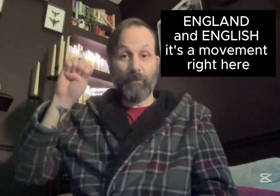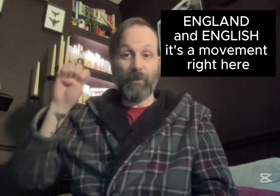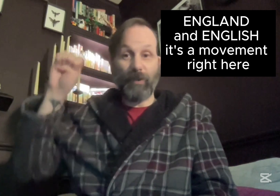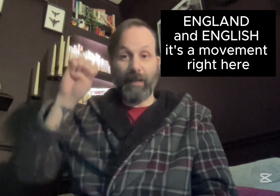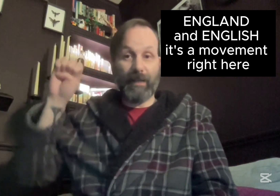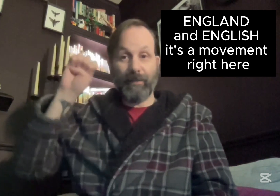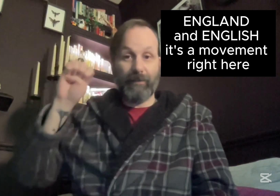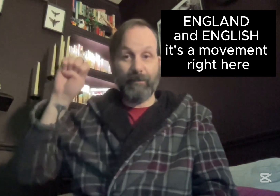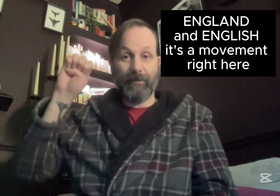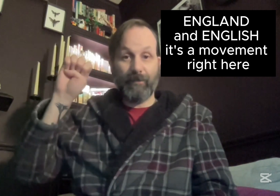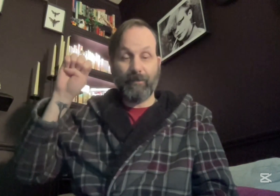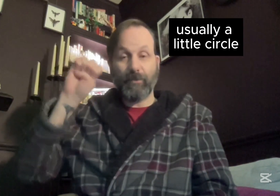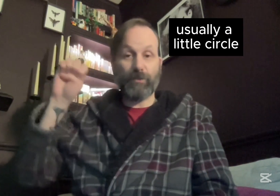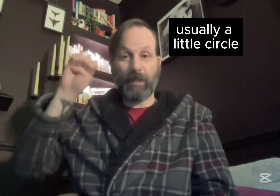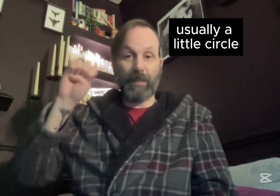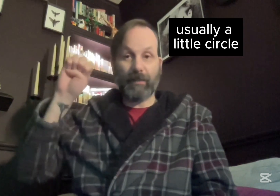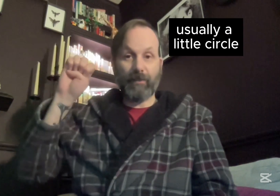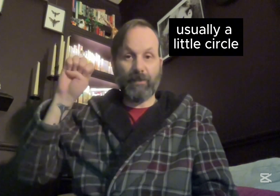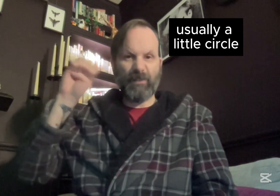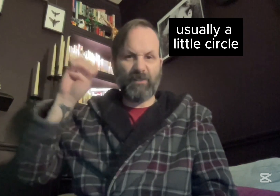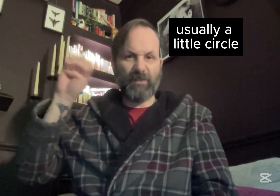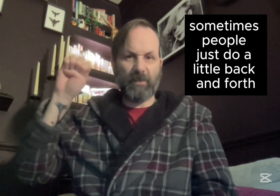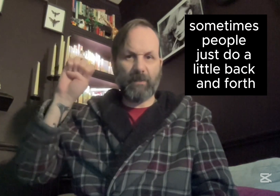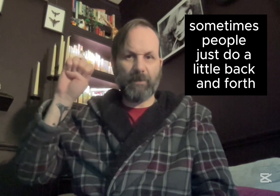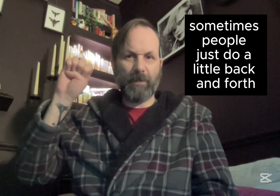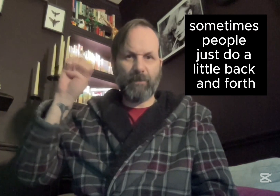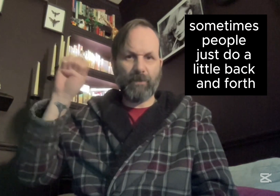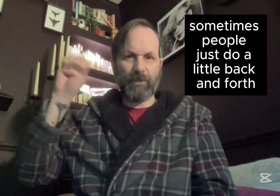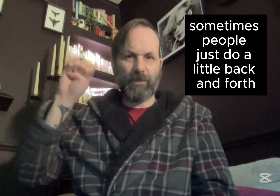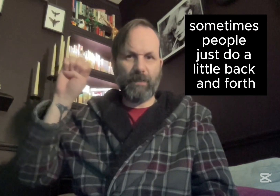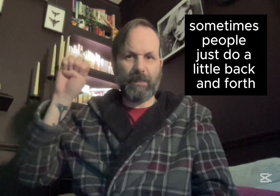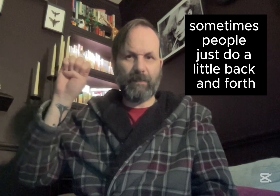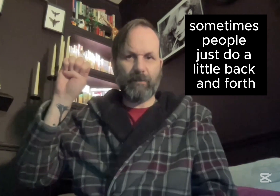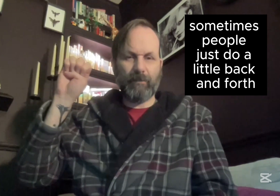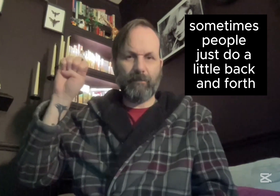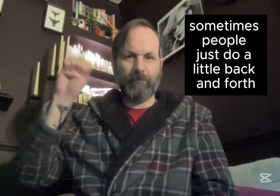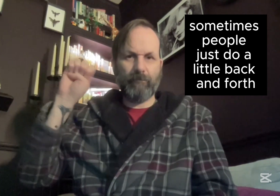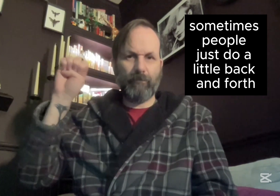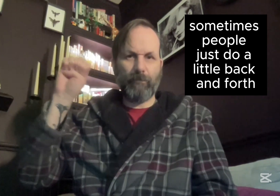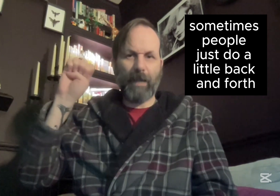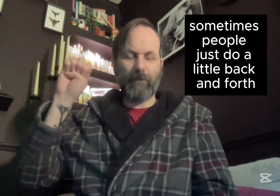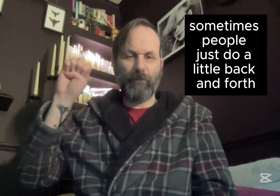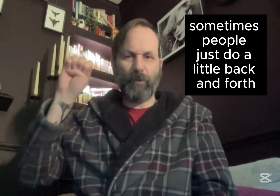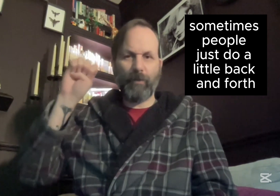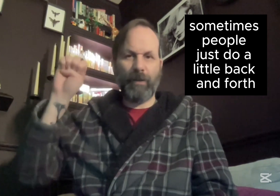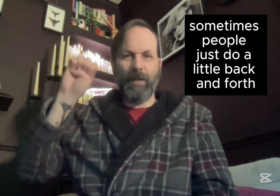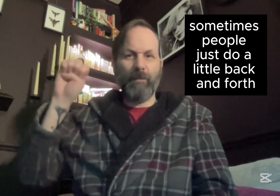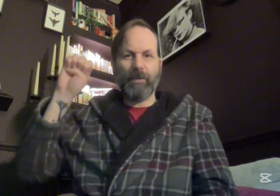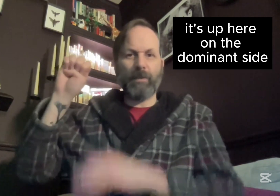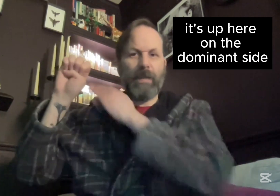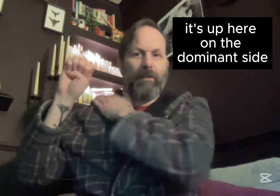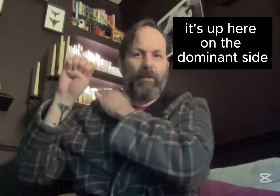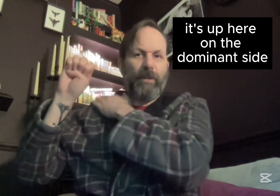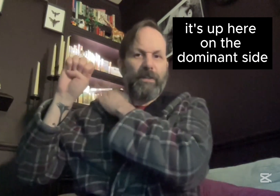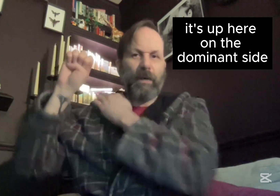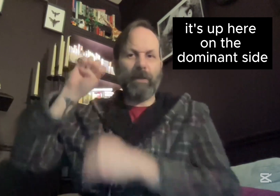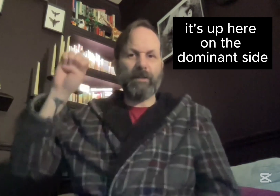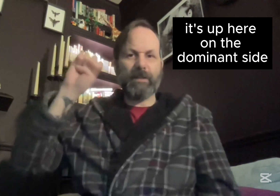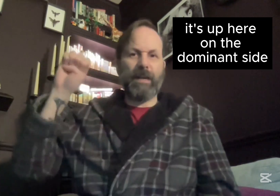movement right here, usually a little circle. Sometimes people just do a little back and forth. It's up here on the dominant